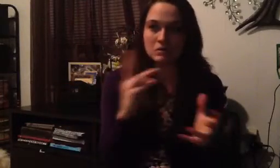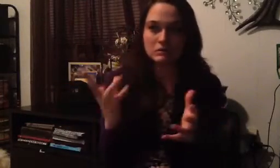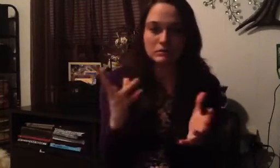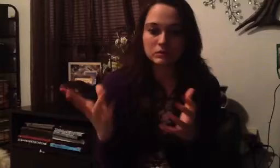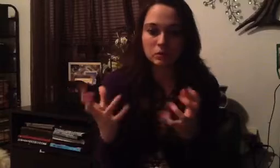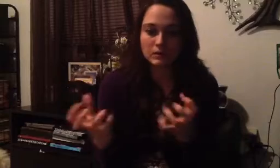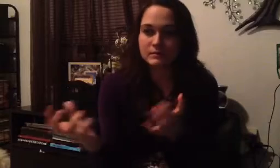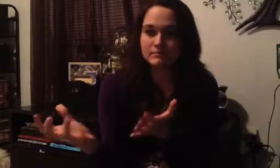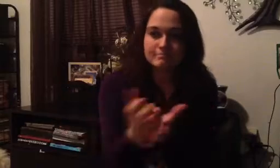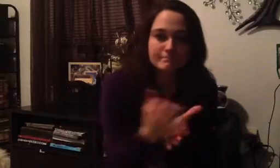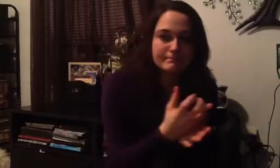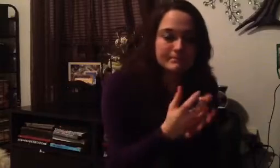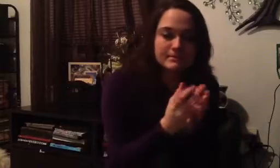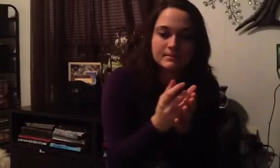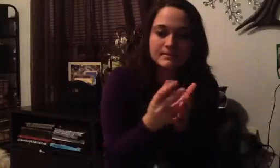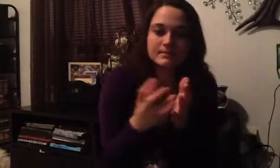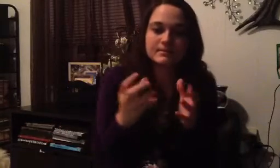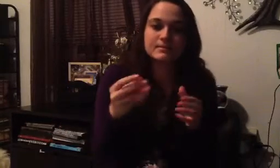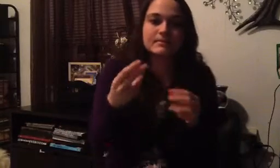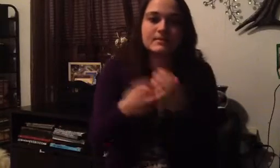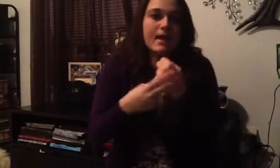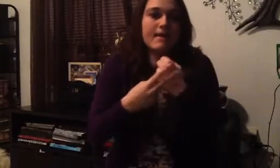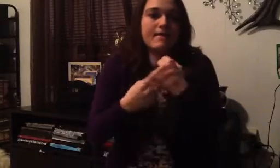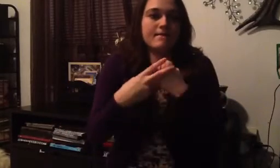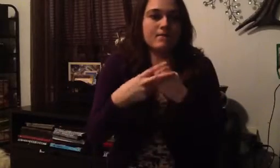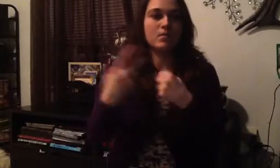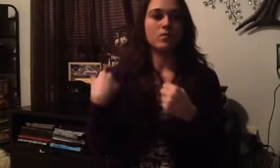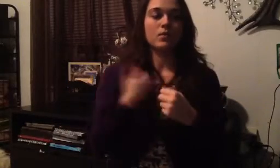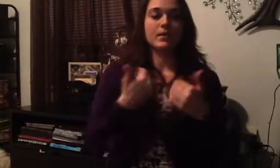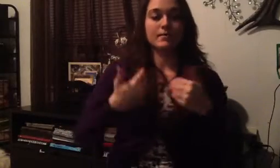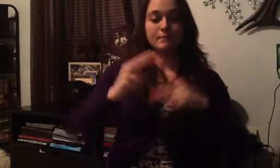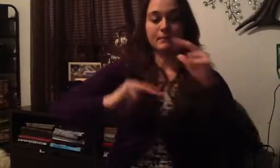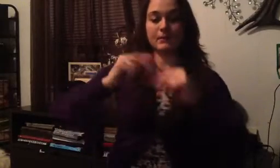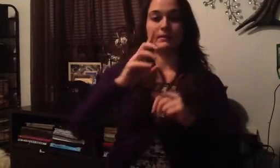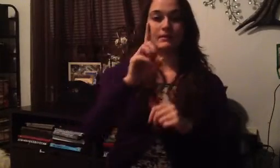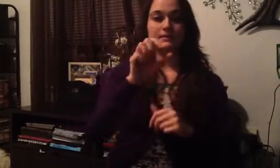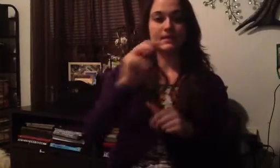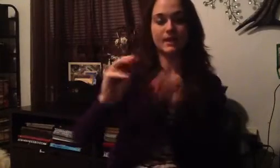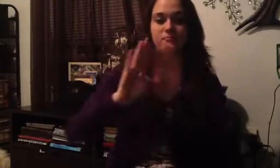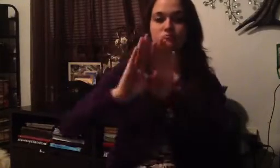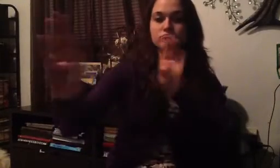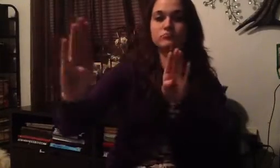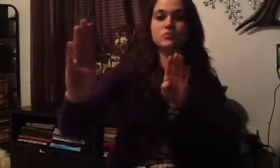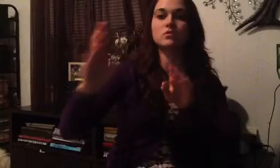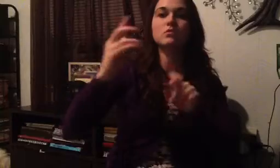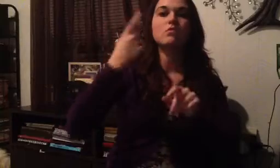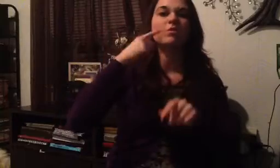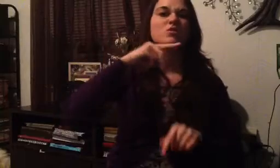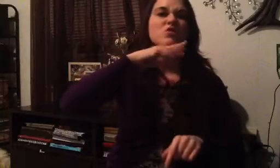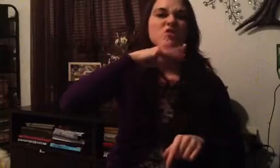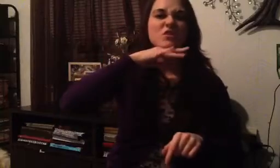We also pump the groundwater out and use that. So it's these water resources, we call them, are really us